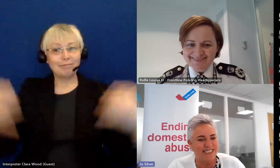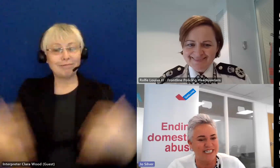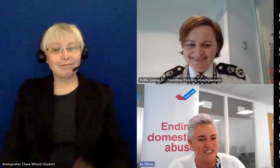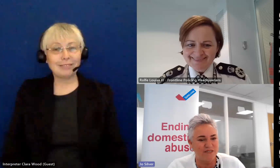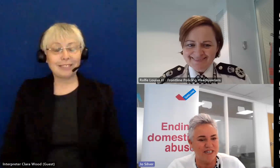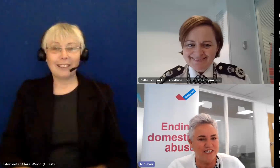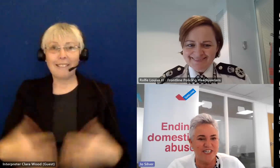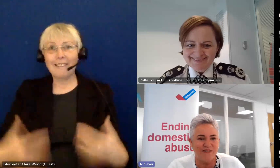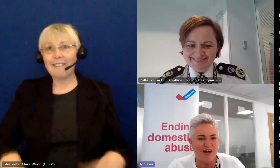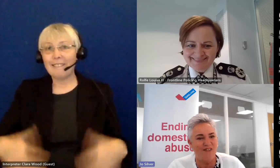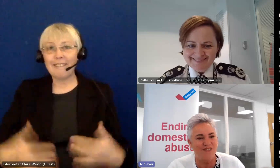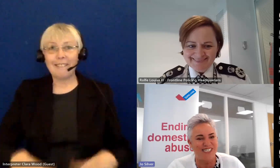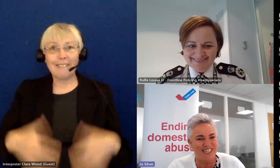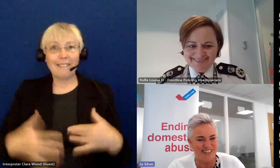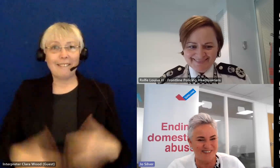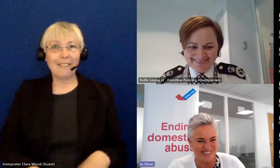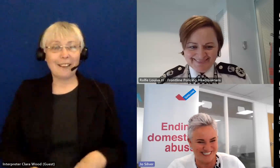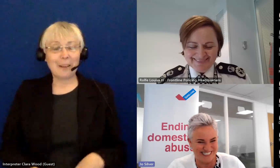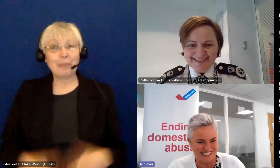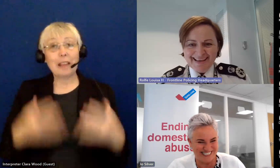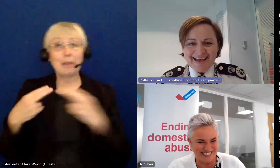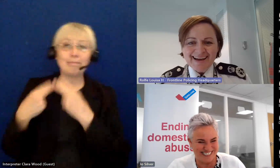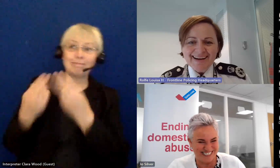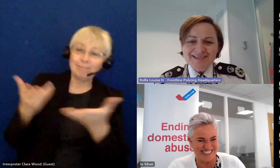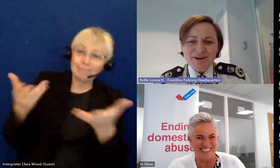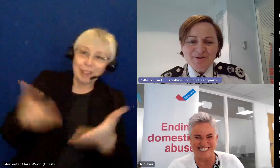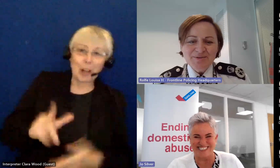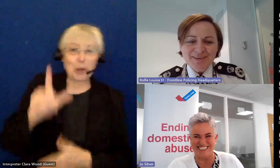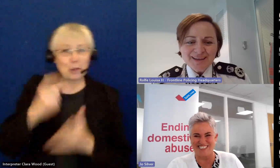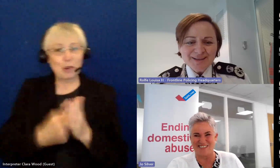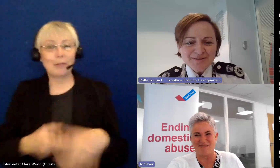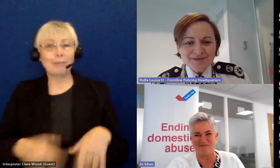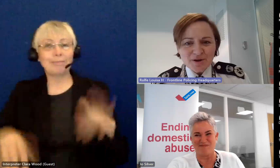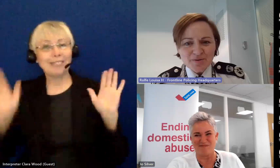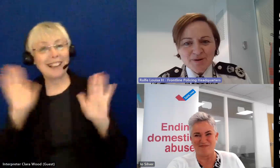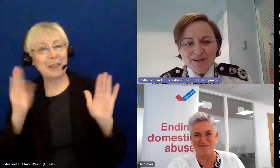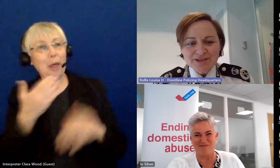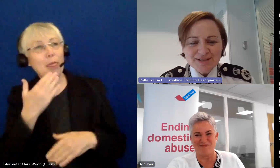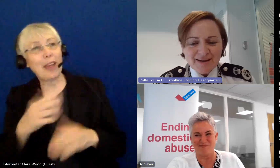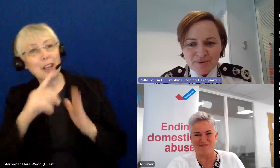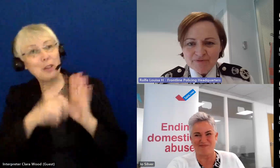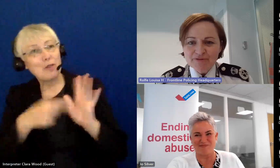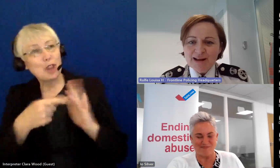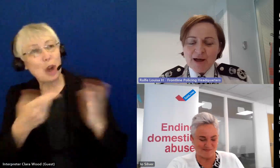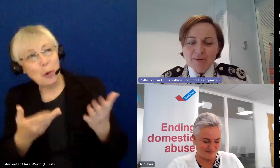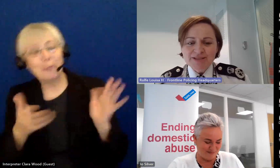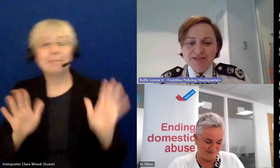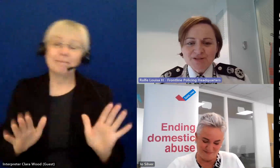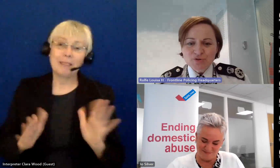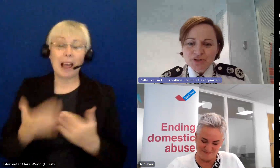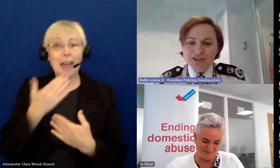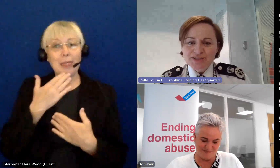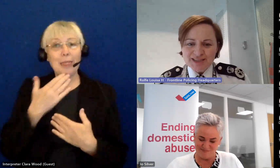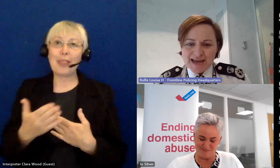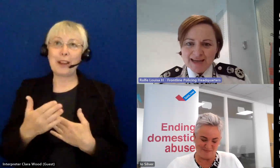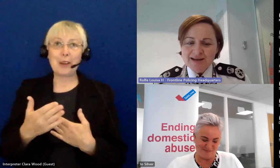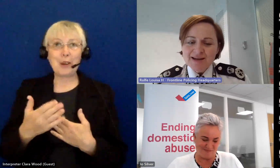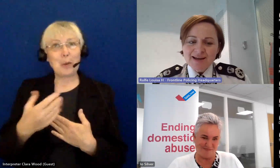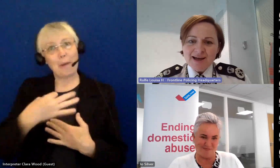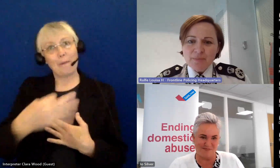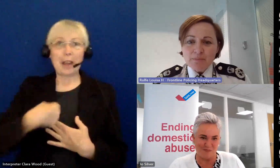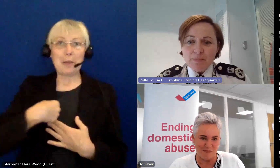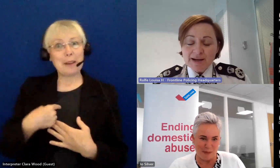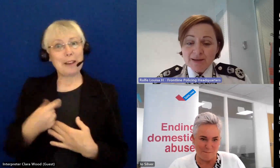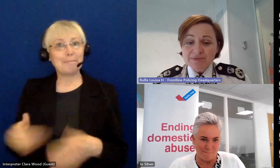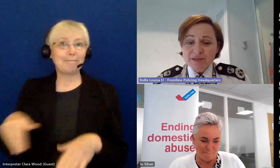look, Louisa, it's just me and you. Over to you. Hi, Jo. Thank you so much, everyone, for allowing me to join you